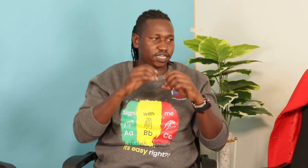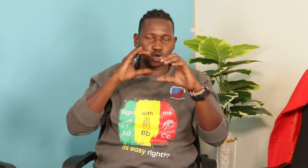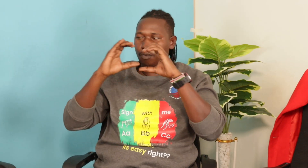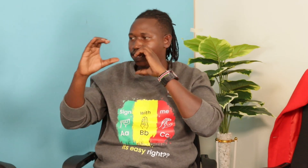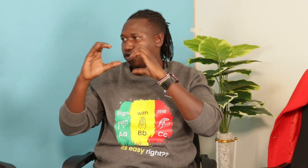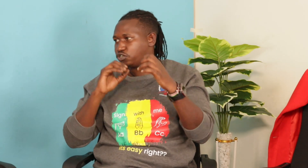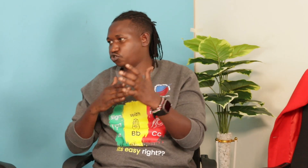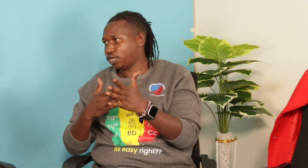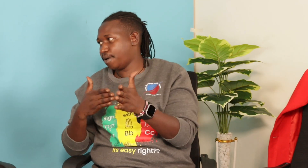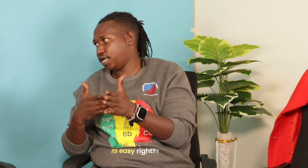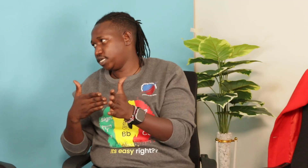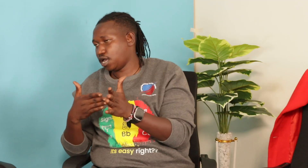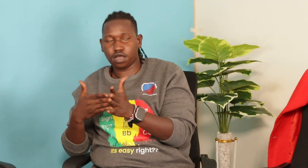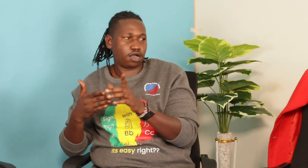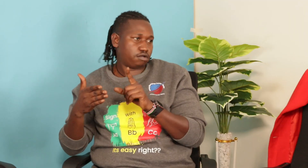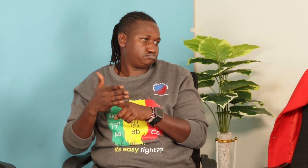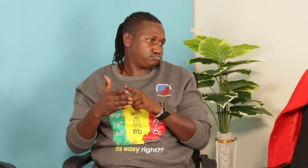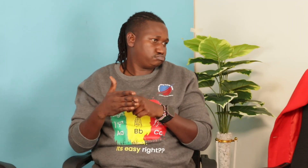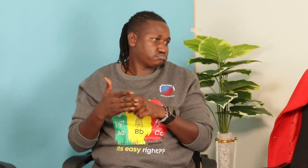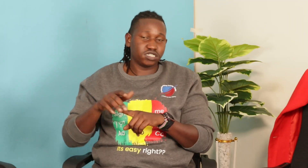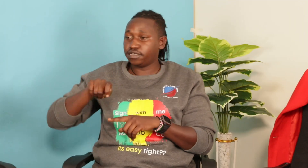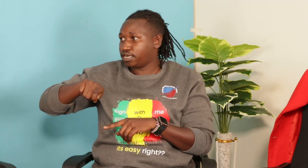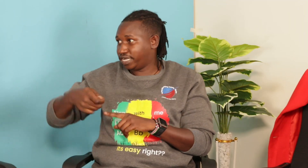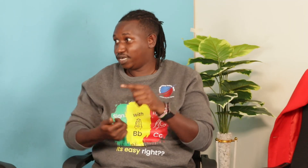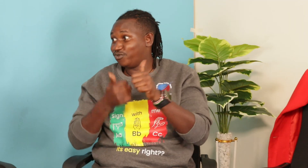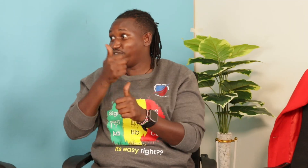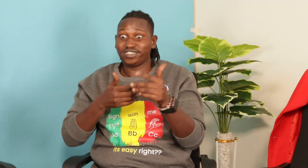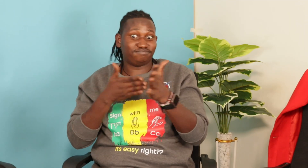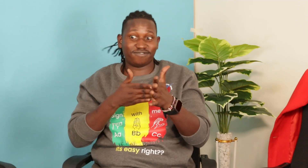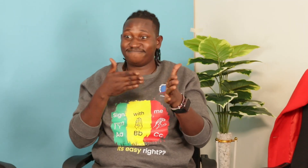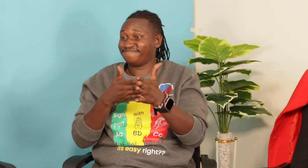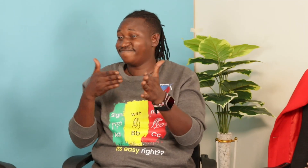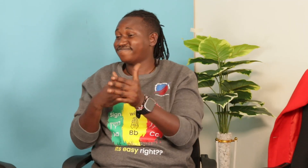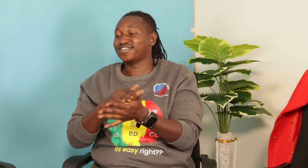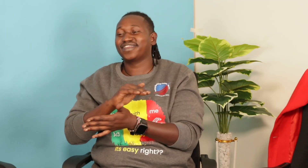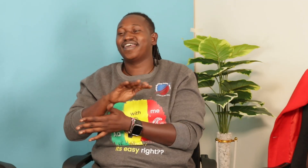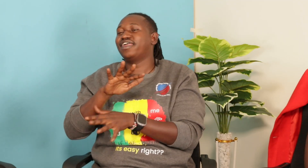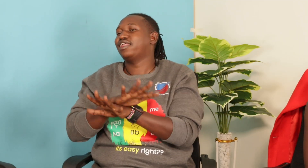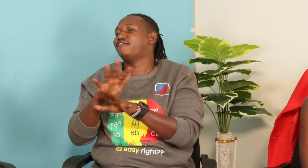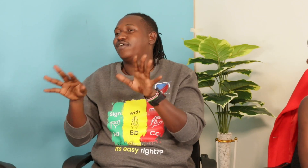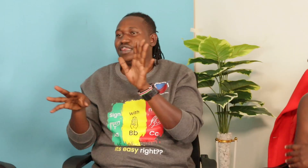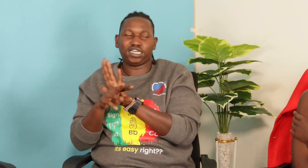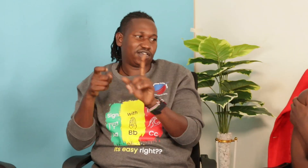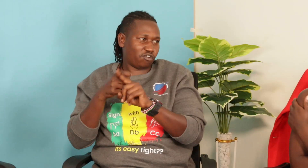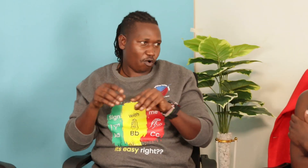what we were discussing today, but the most thing that that I took from the conversation